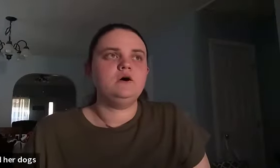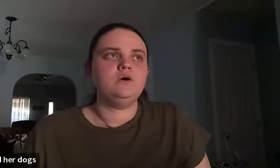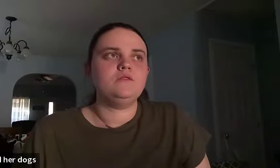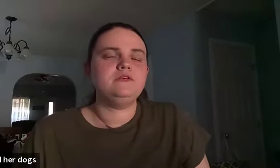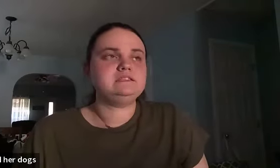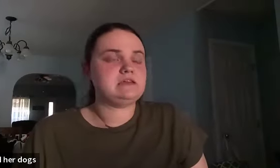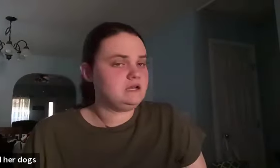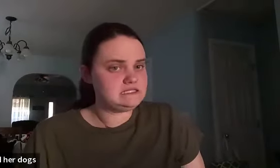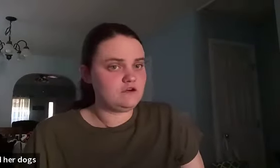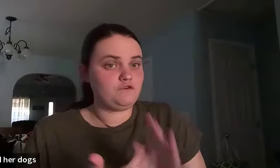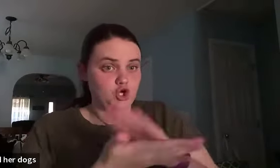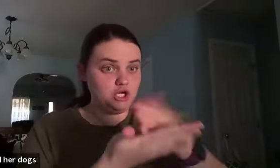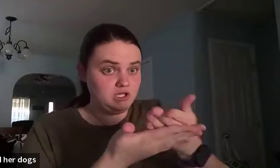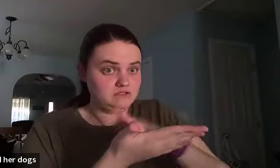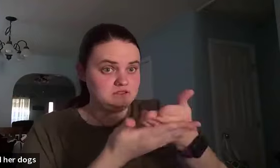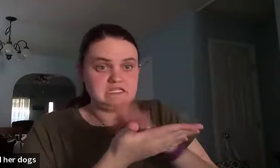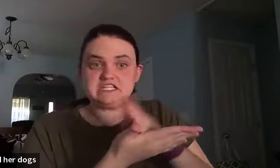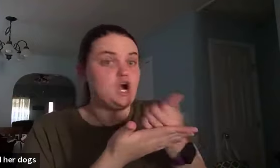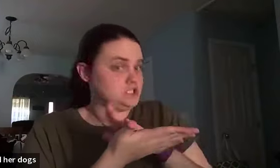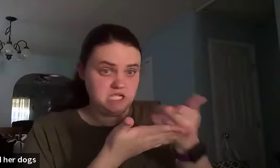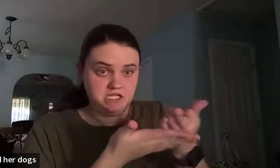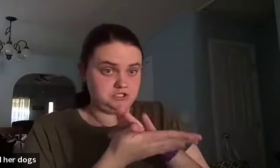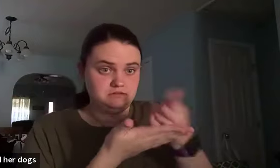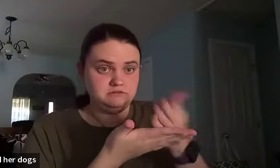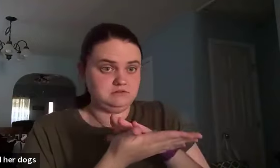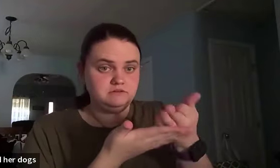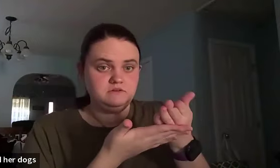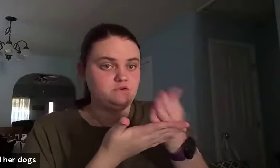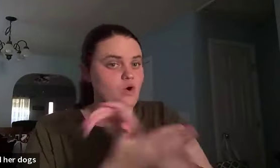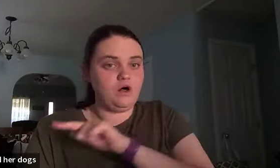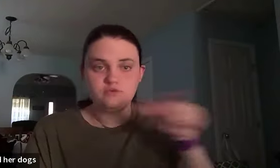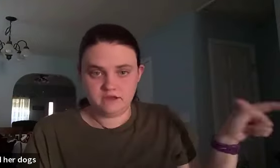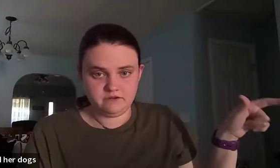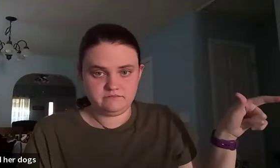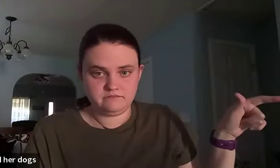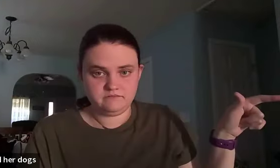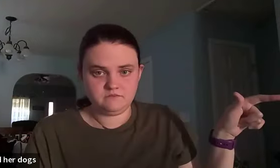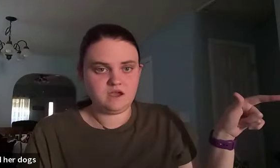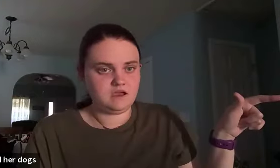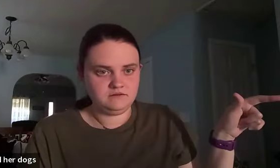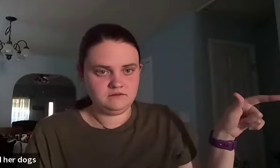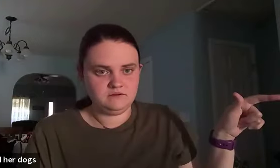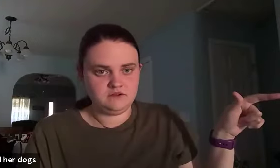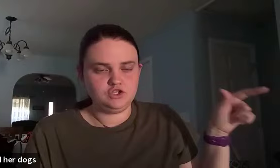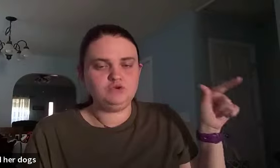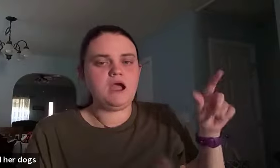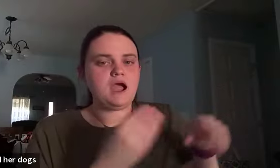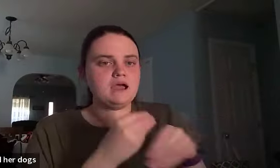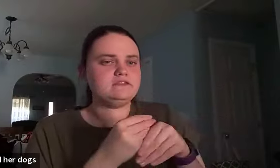concept. The sign itself for cook does not change. for all three of them. Okay? You add